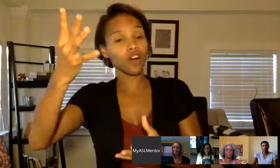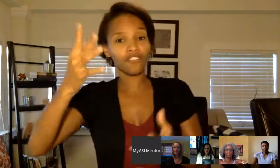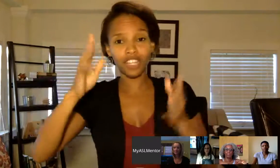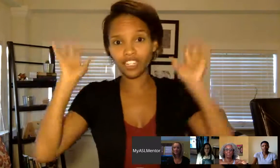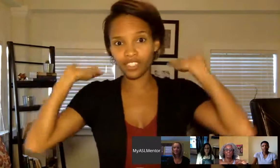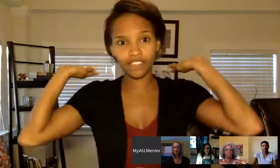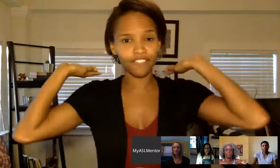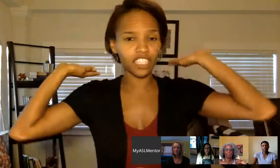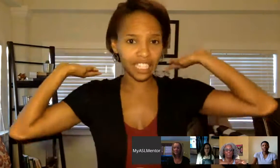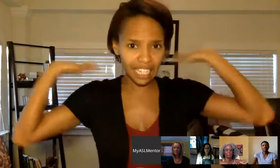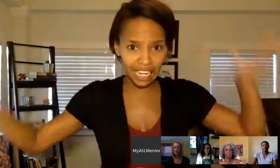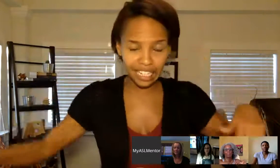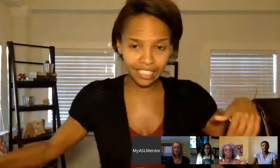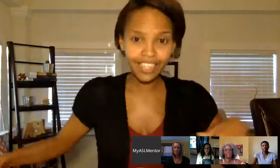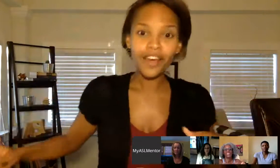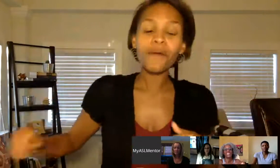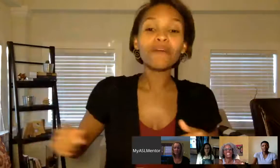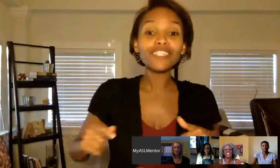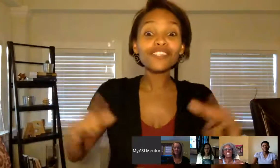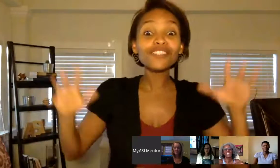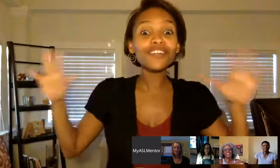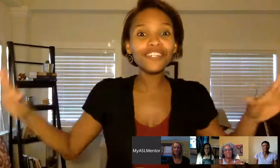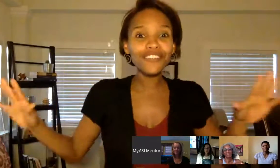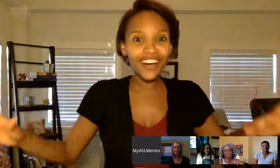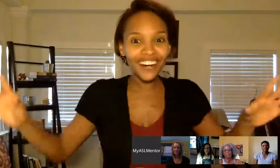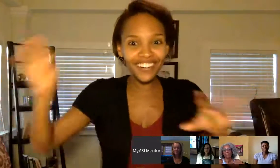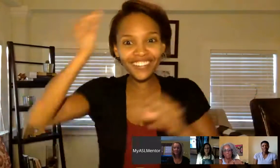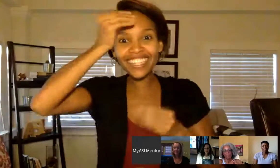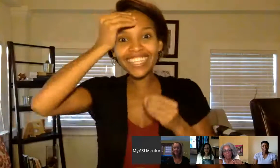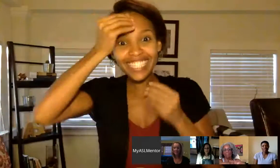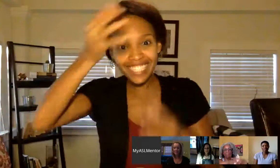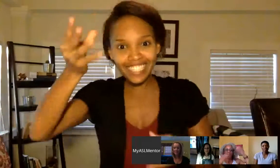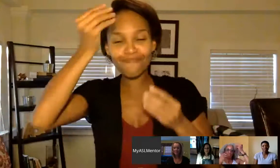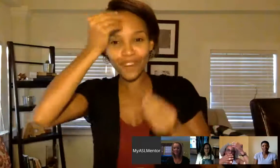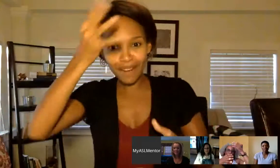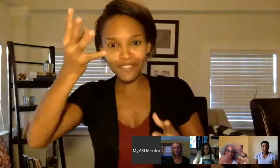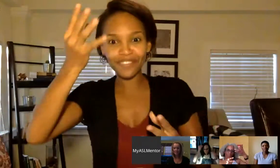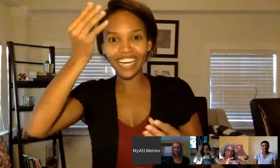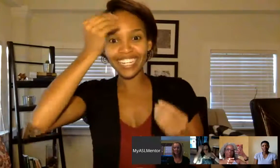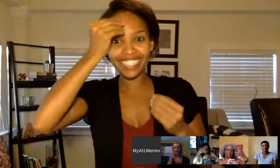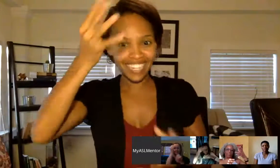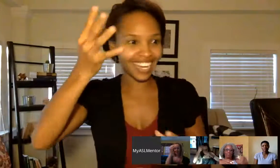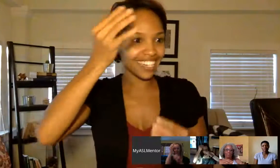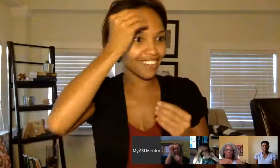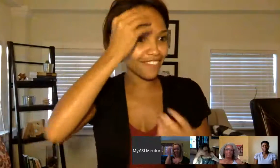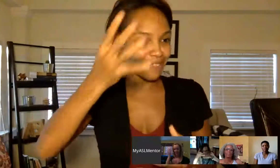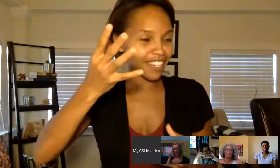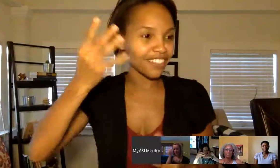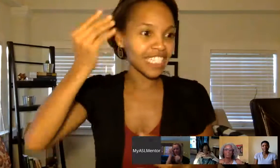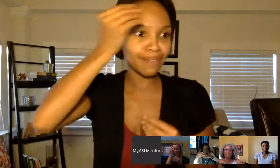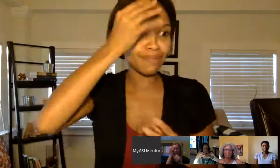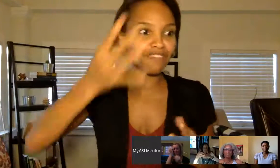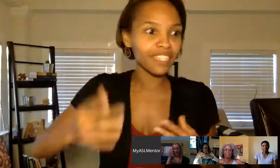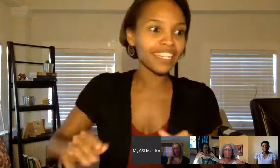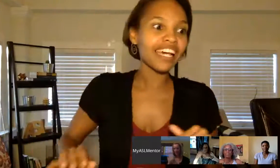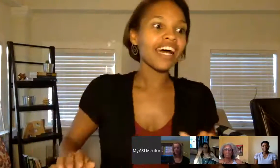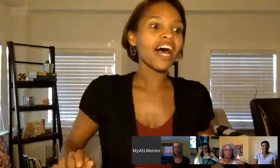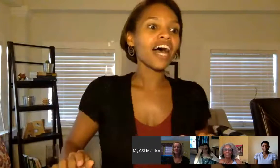so often, and I just said, forget it. But just so you know, this is the proper way to sign information,